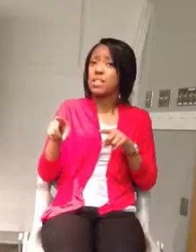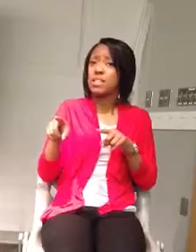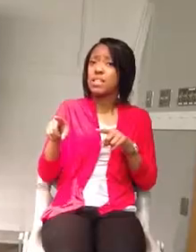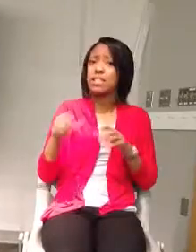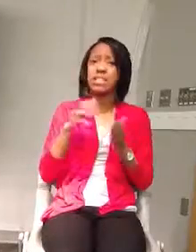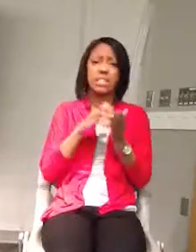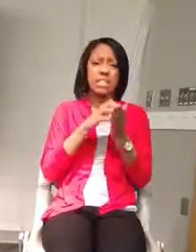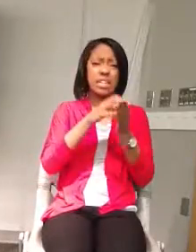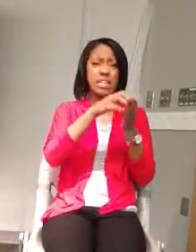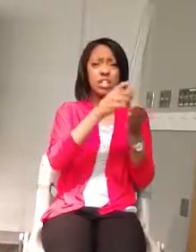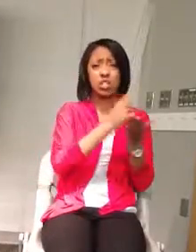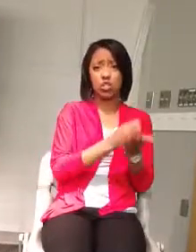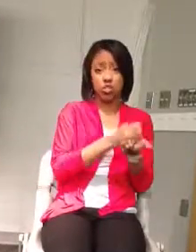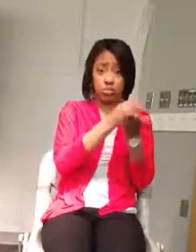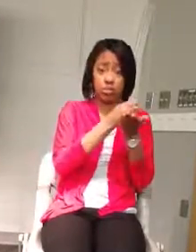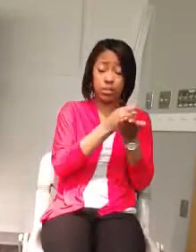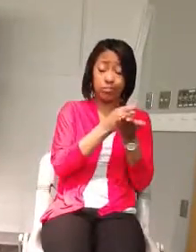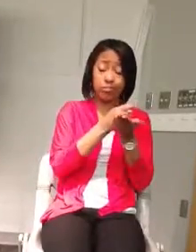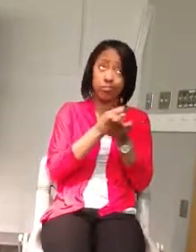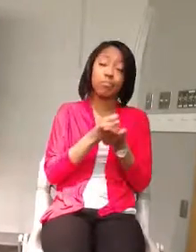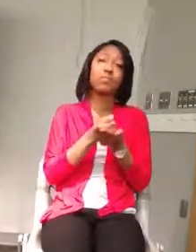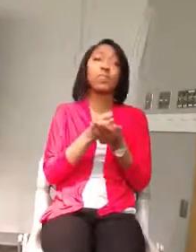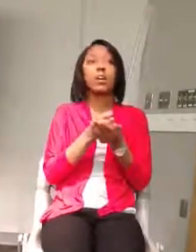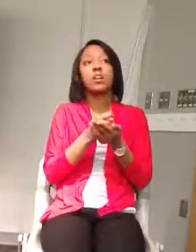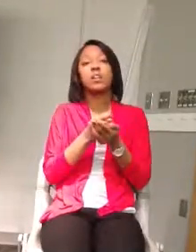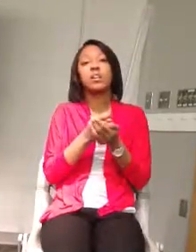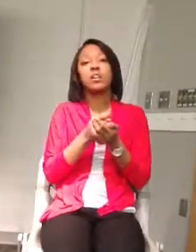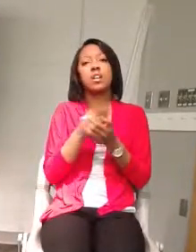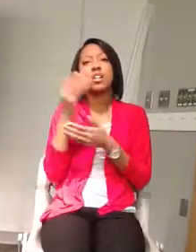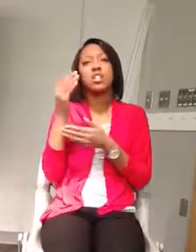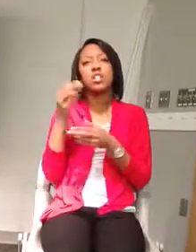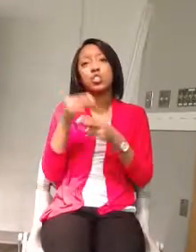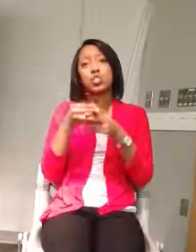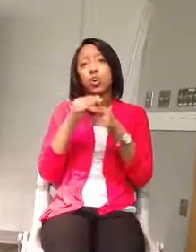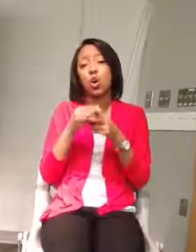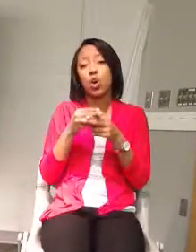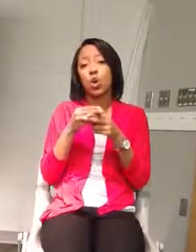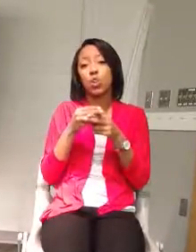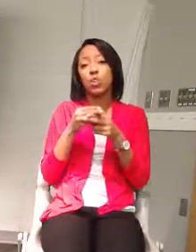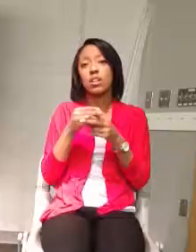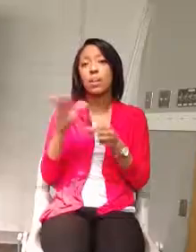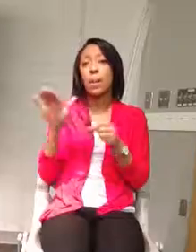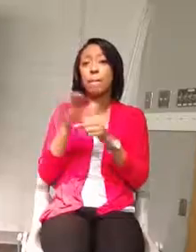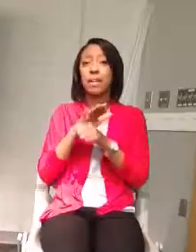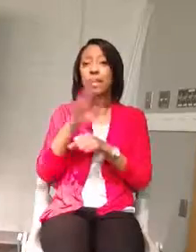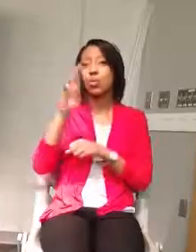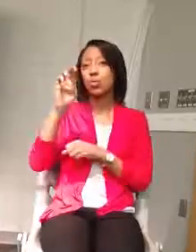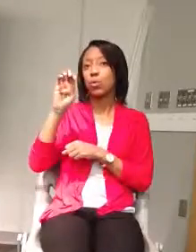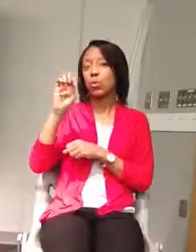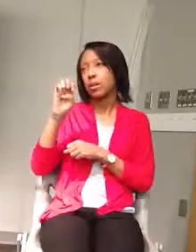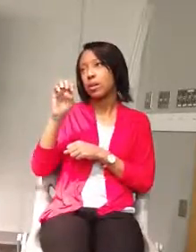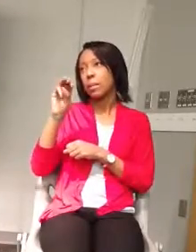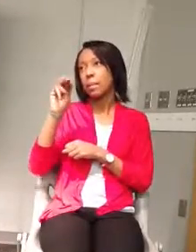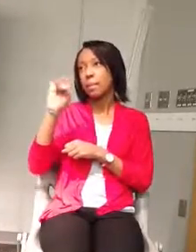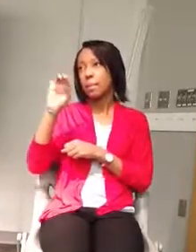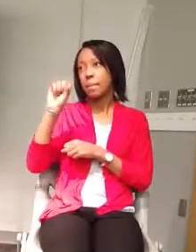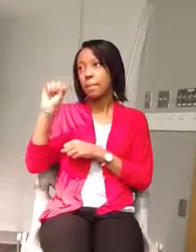treatment is either known as complete remission, or a CR, partial